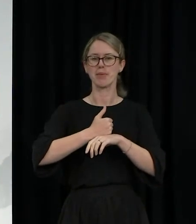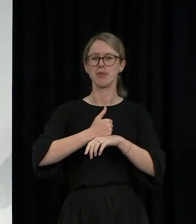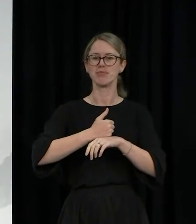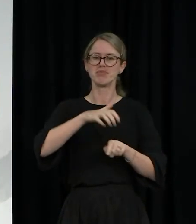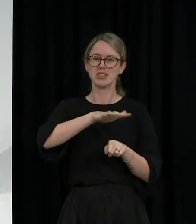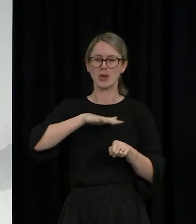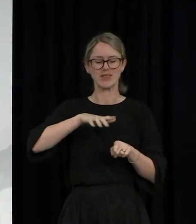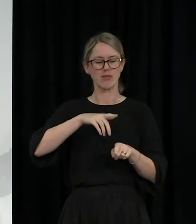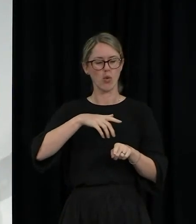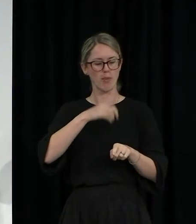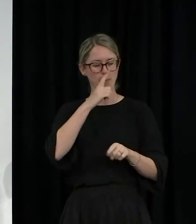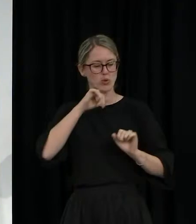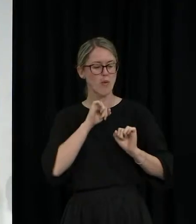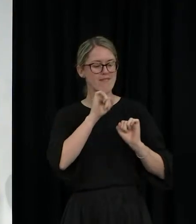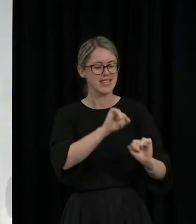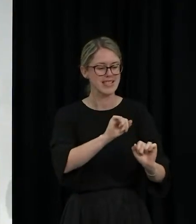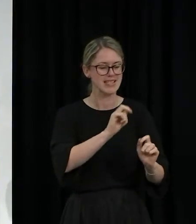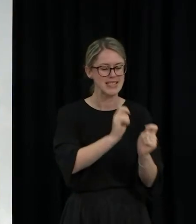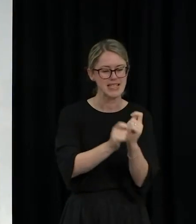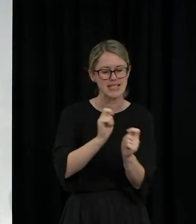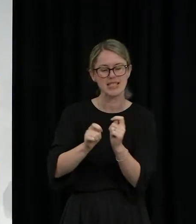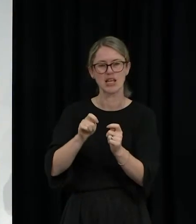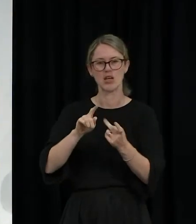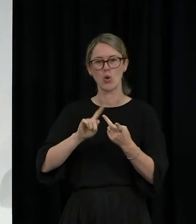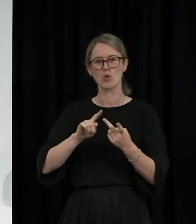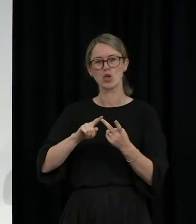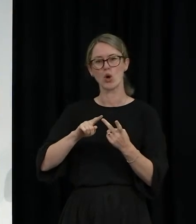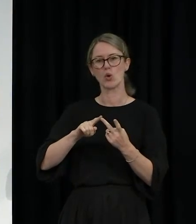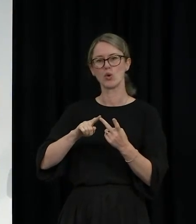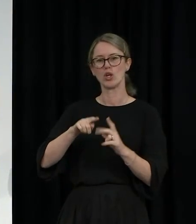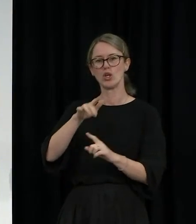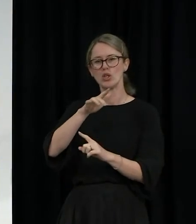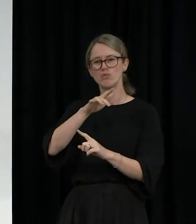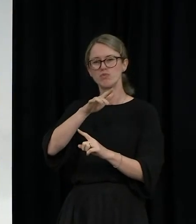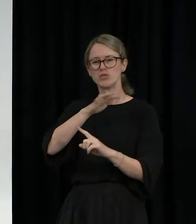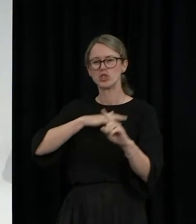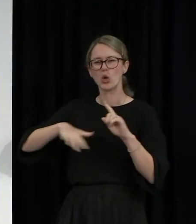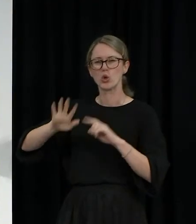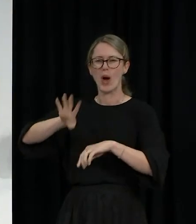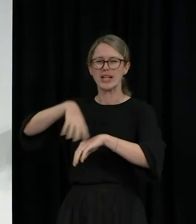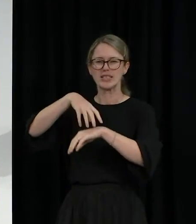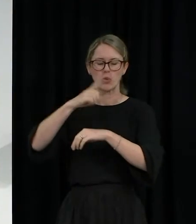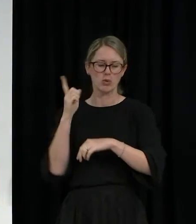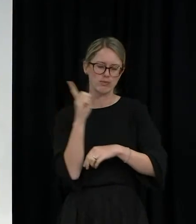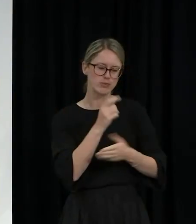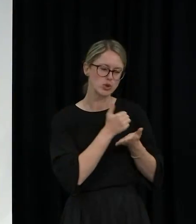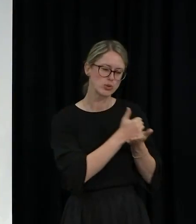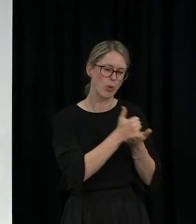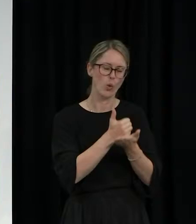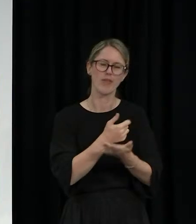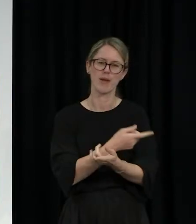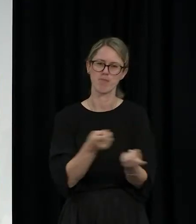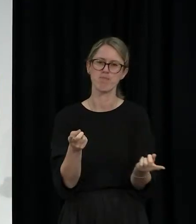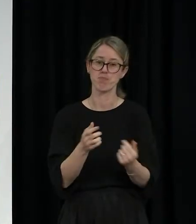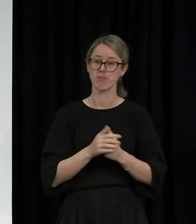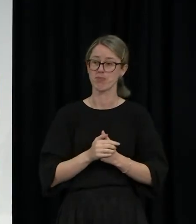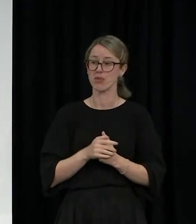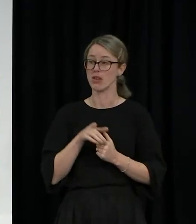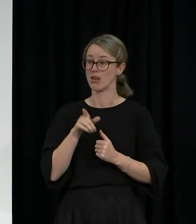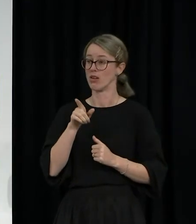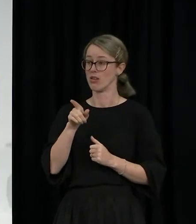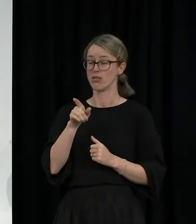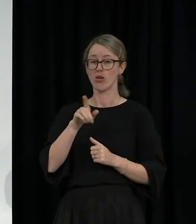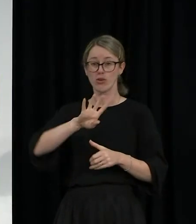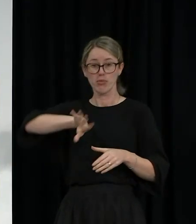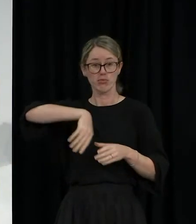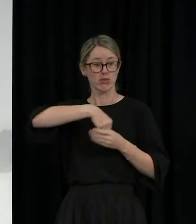the government agencies involved, but also the social sector agencies who support people who are in that situation. So that has been part of